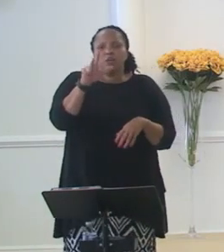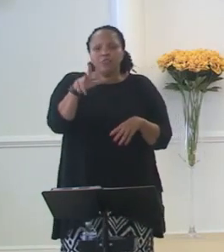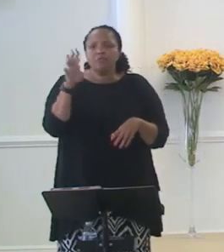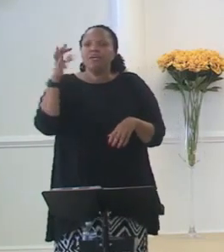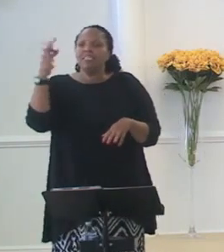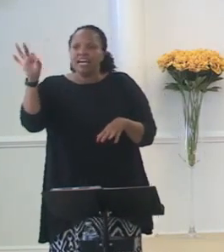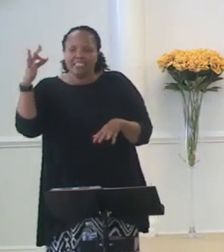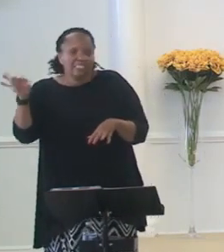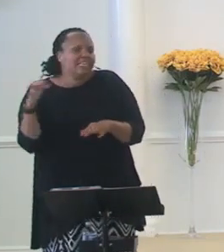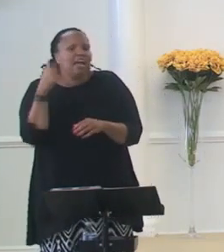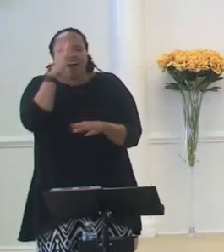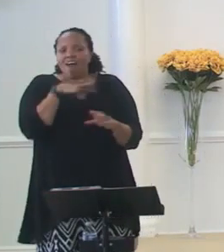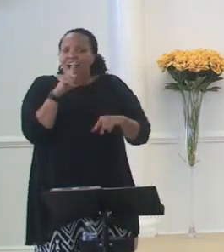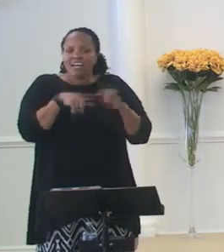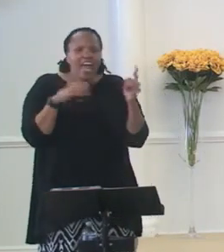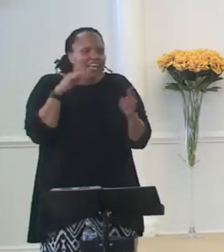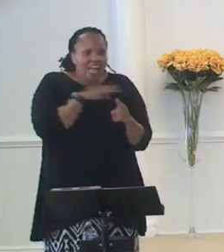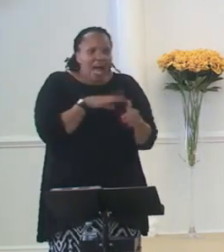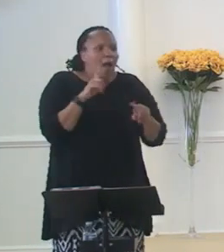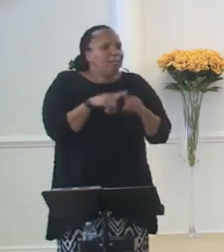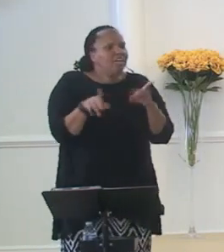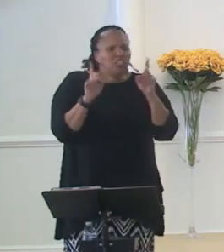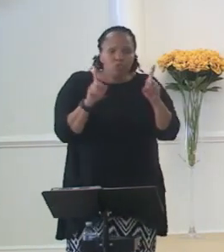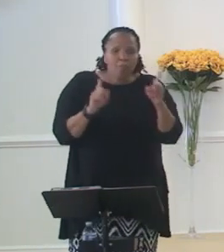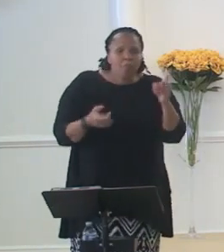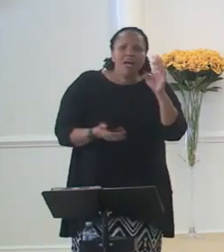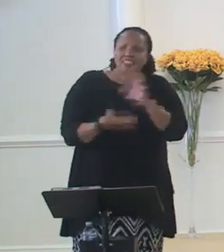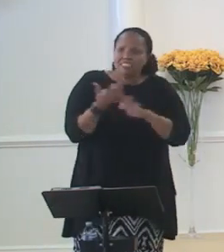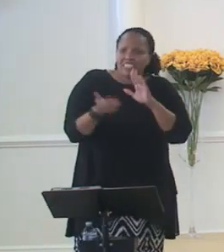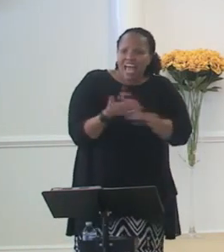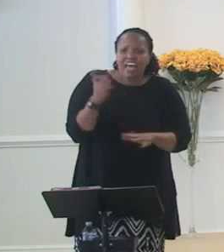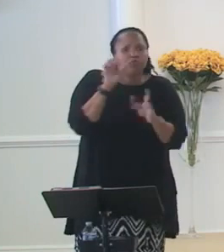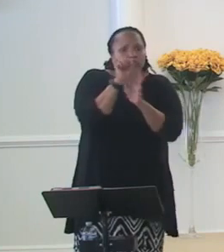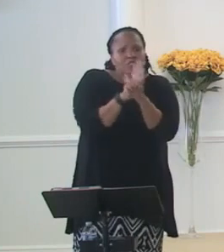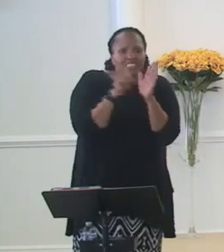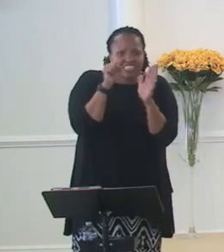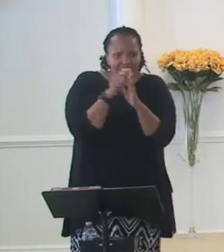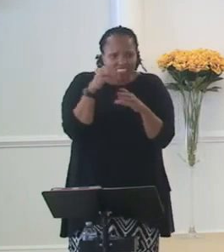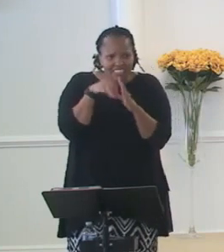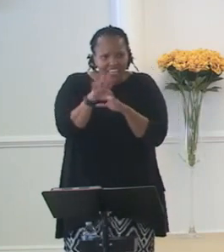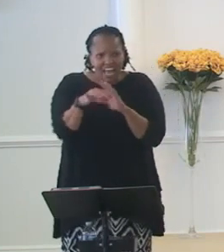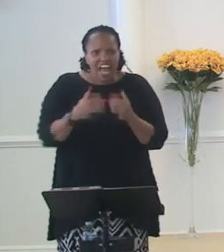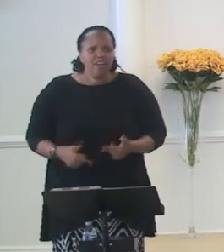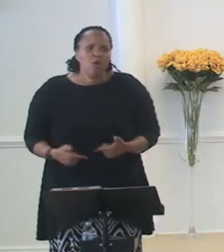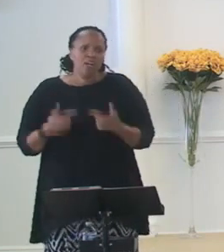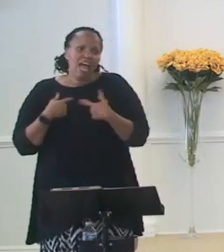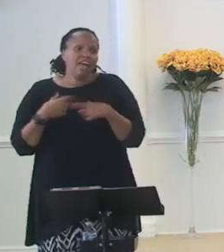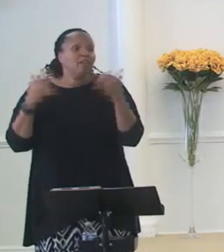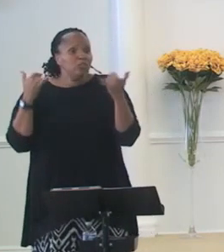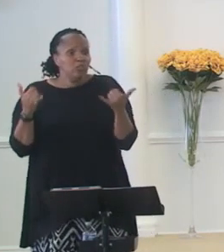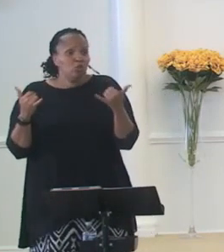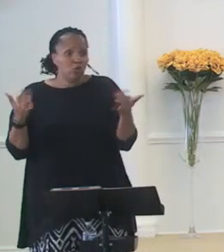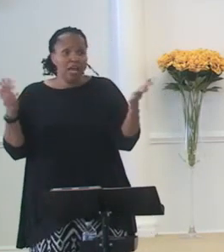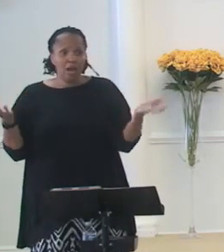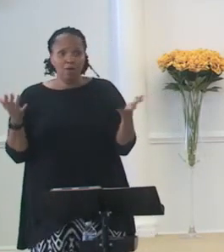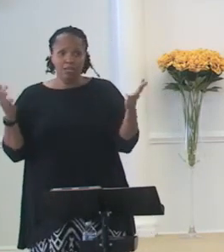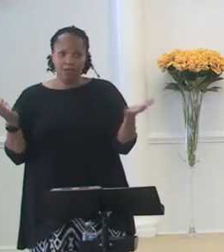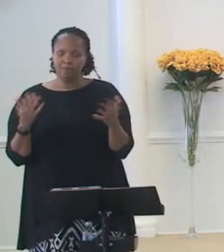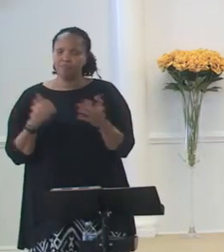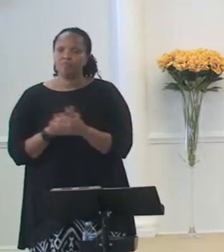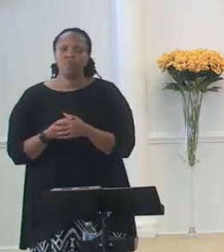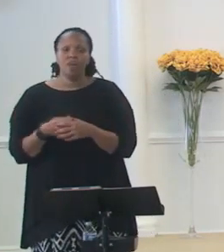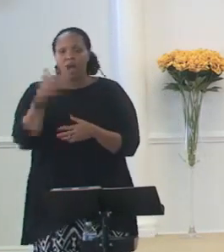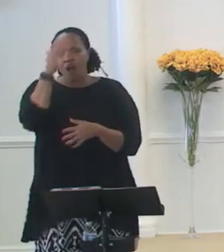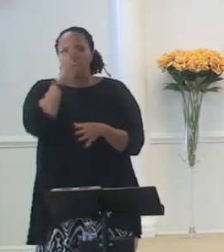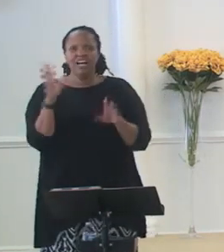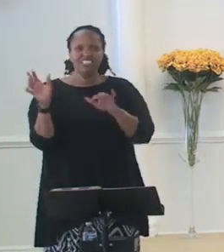you. But you got to deal with the seasons that come your way. And so now he hangs